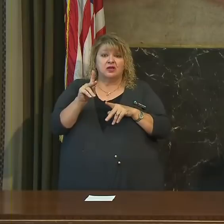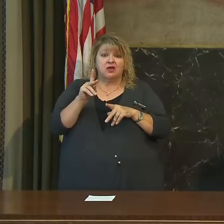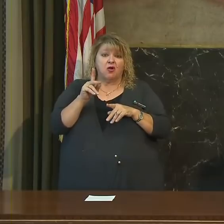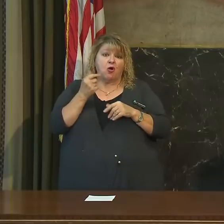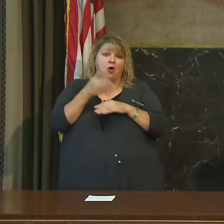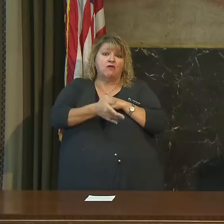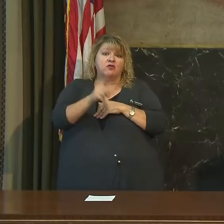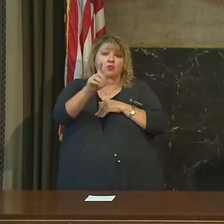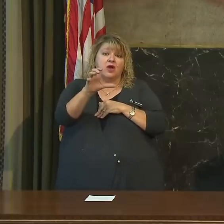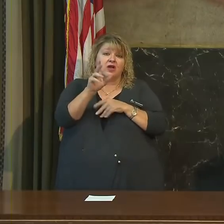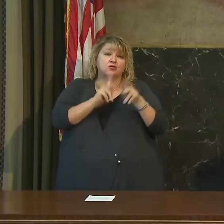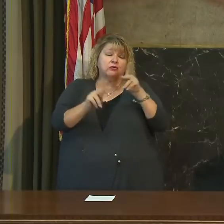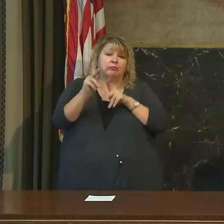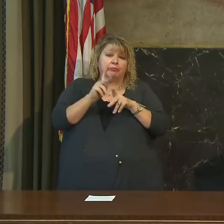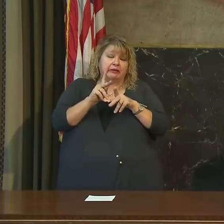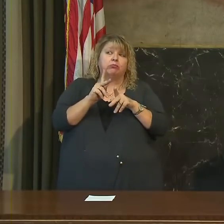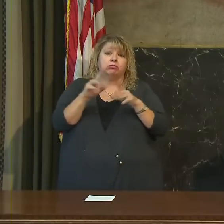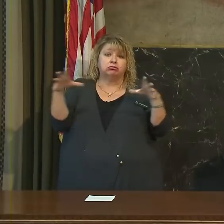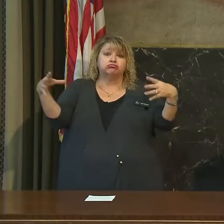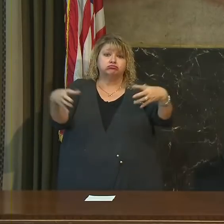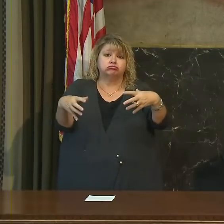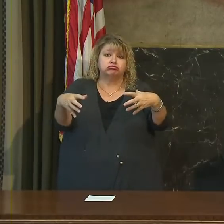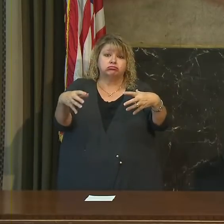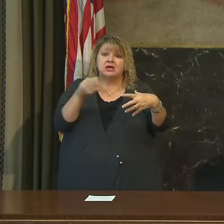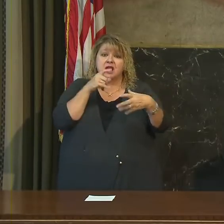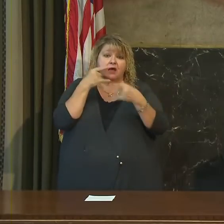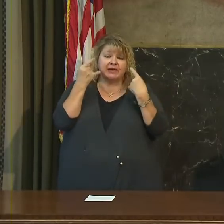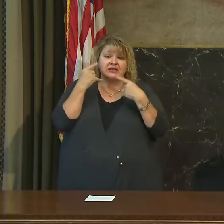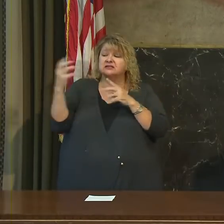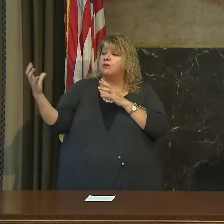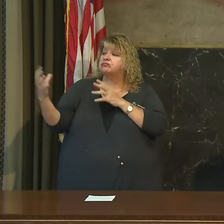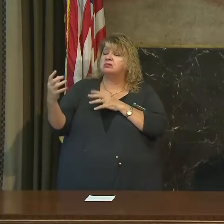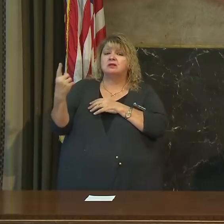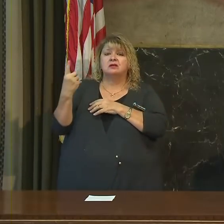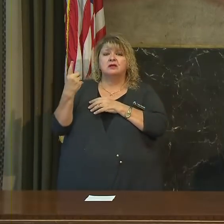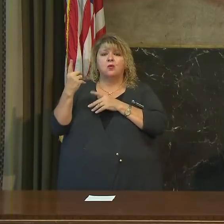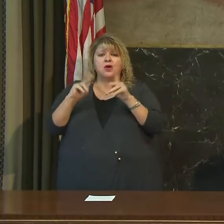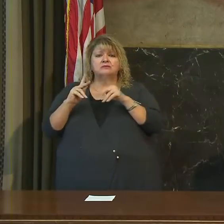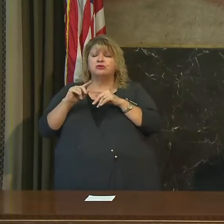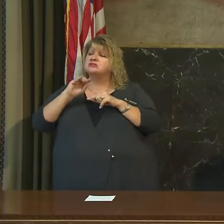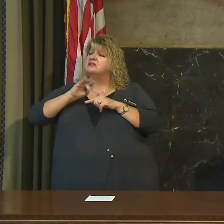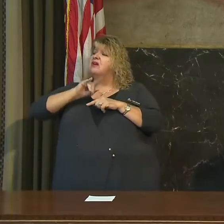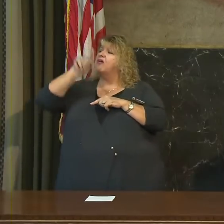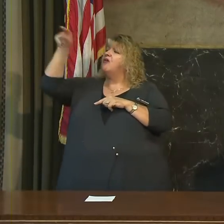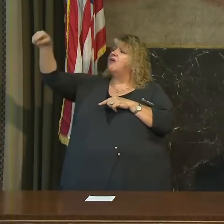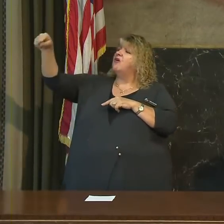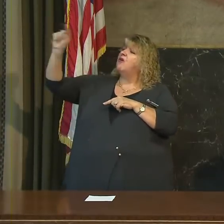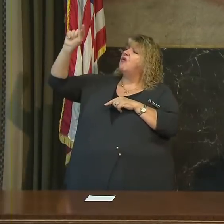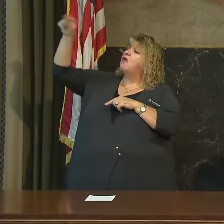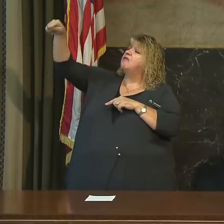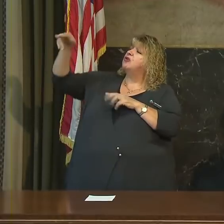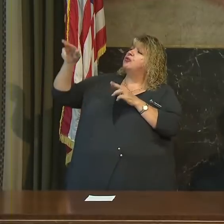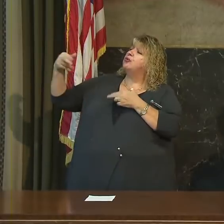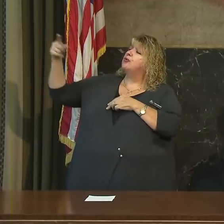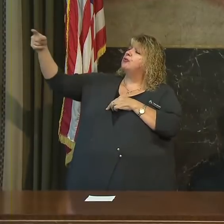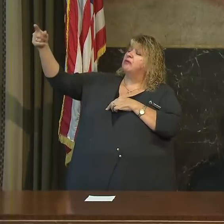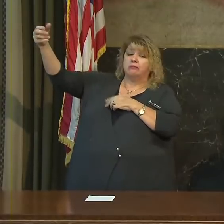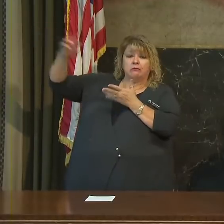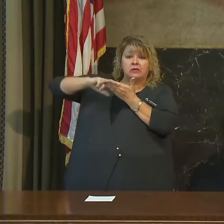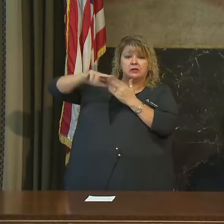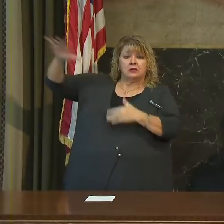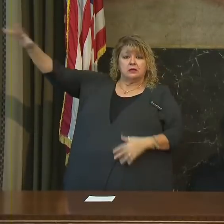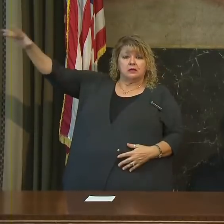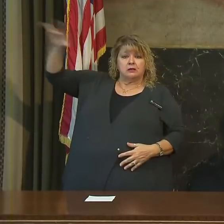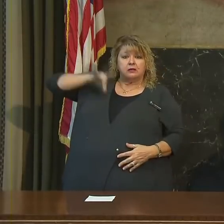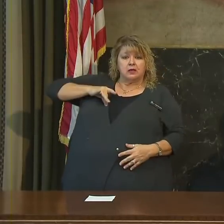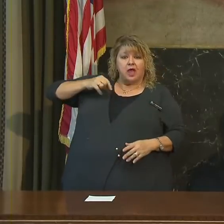I'm like, if someone has COVID 100 feet from me, does that mean I was exposed? I don't, Yeah, so the